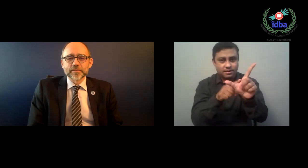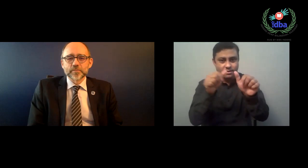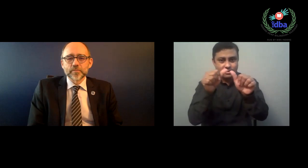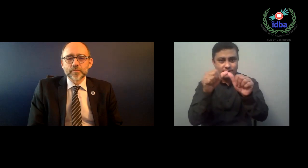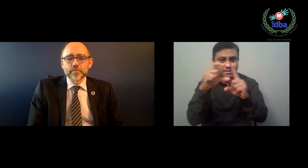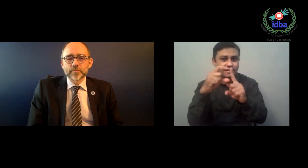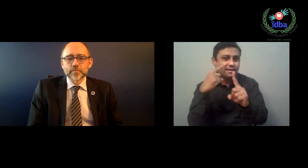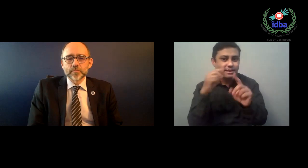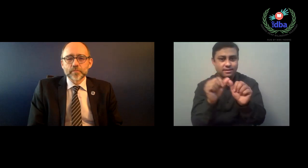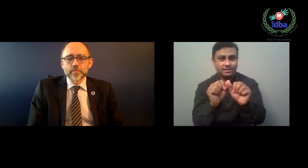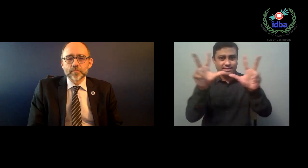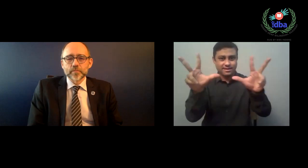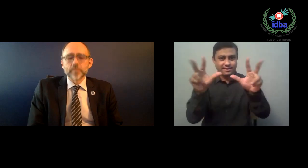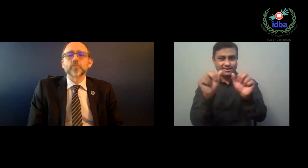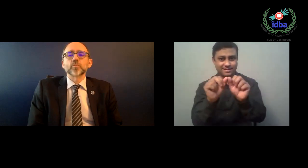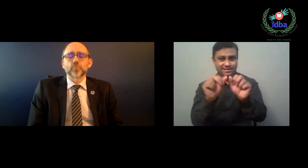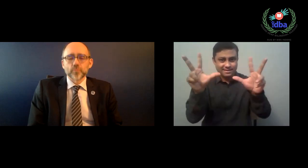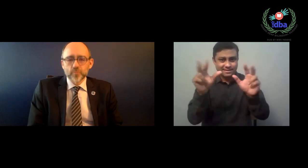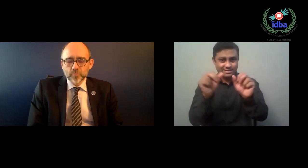We have YADI, Youth Association of the Deaf.